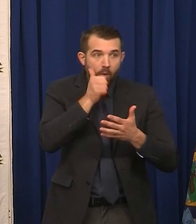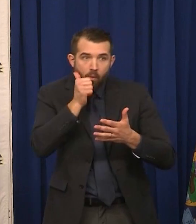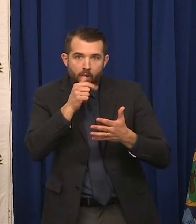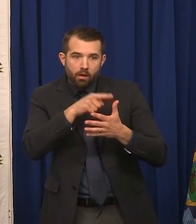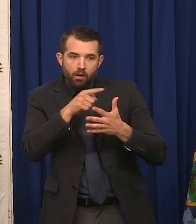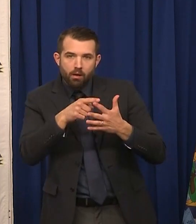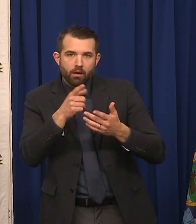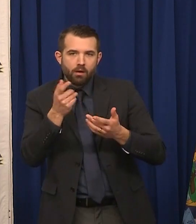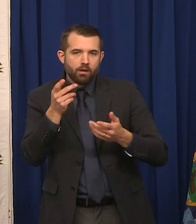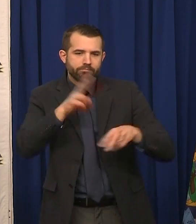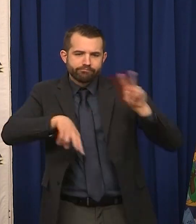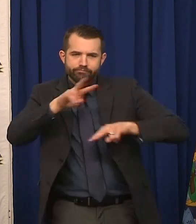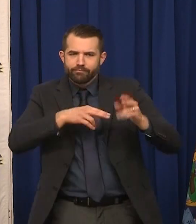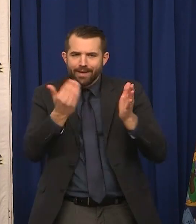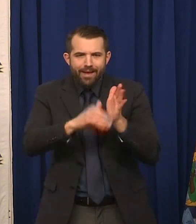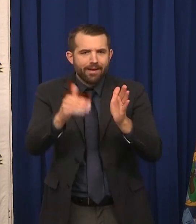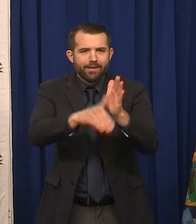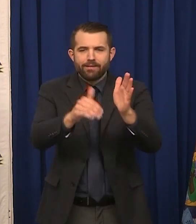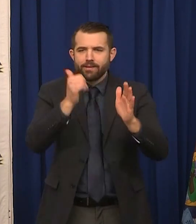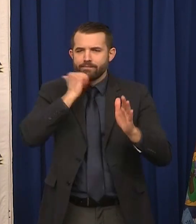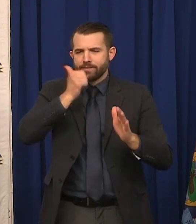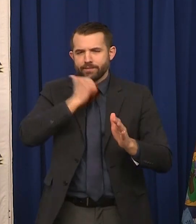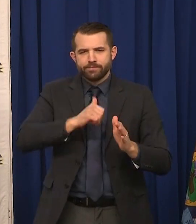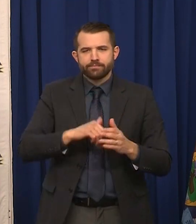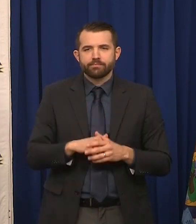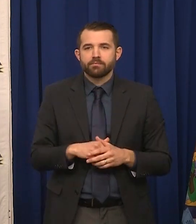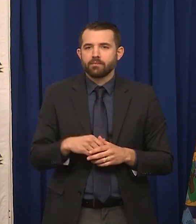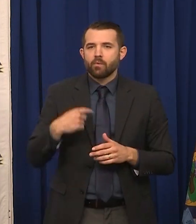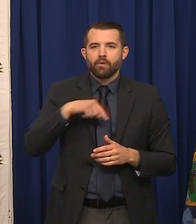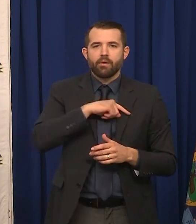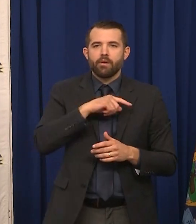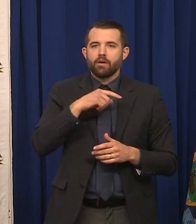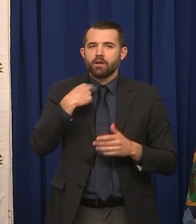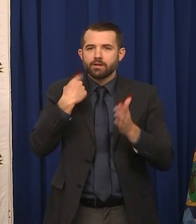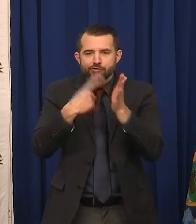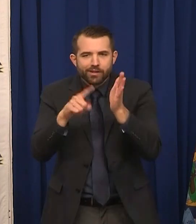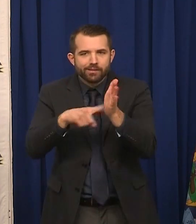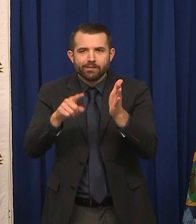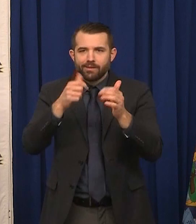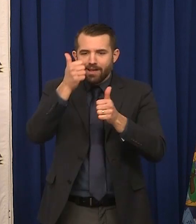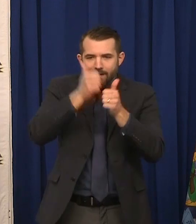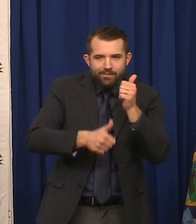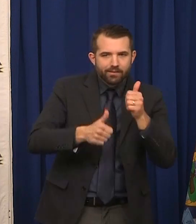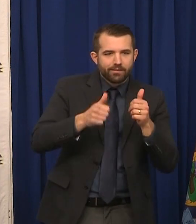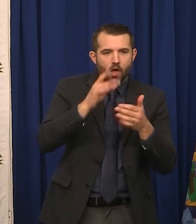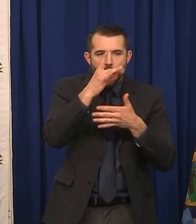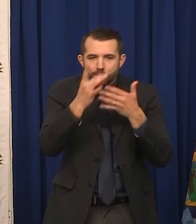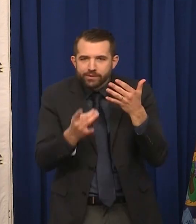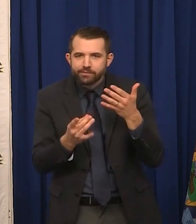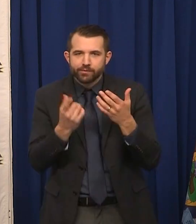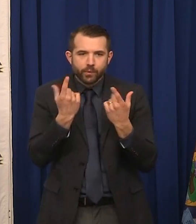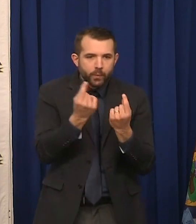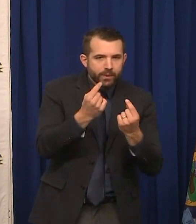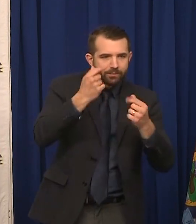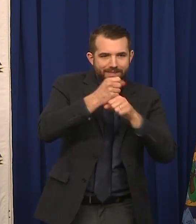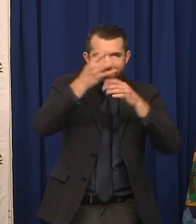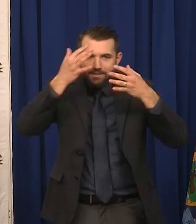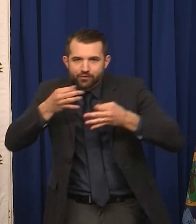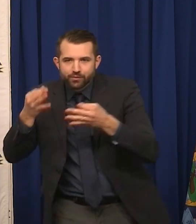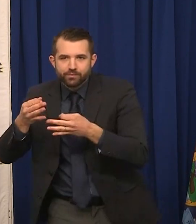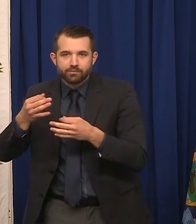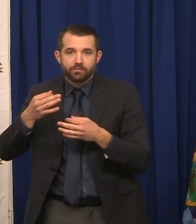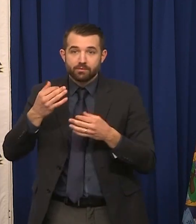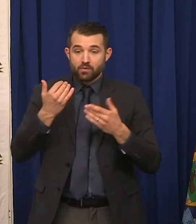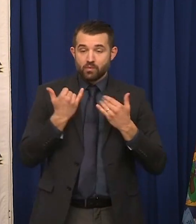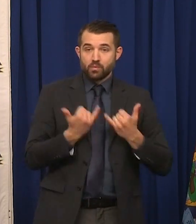things that have been discussed. So no option is off the table. But when we think about stay-at-home orders at this